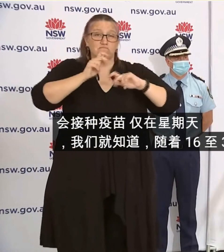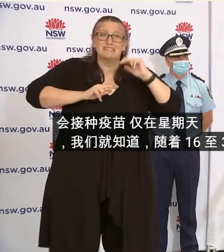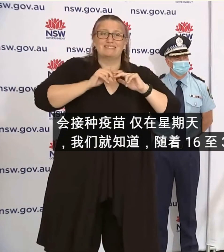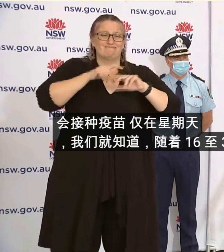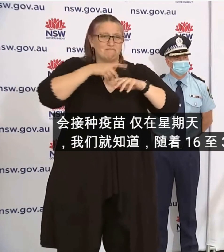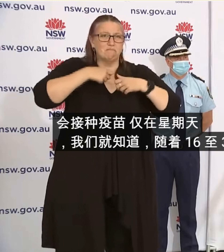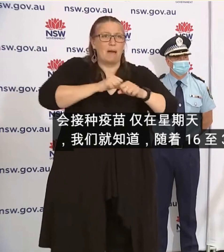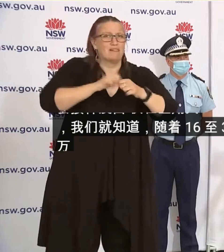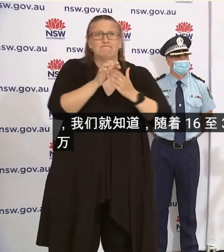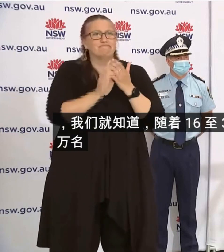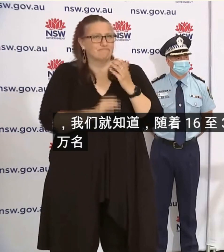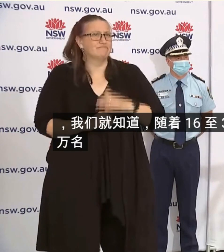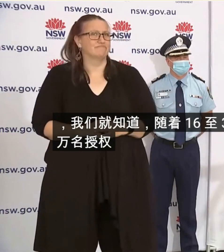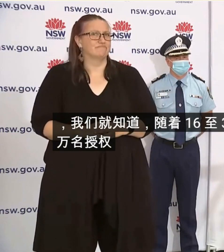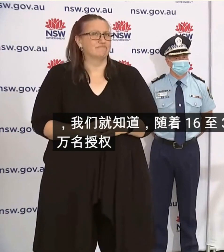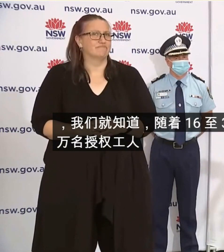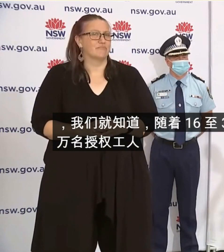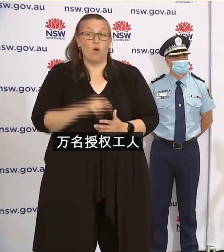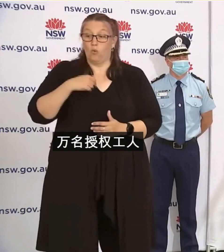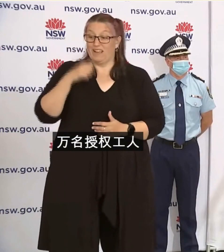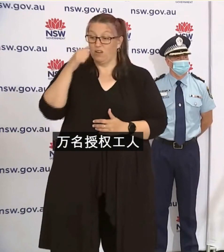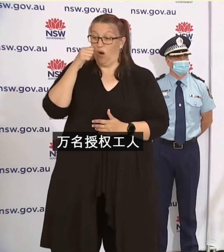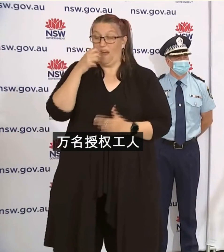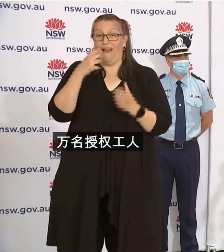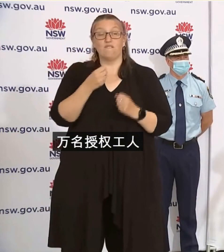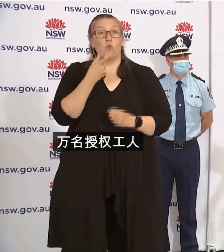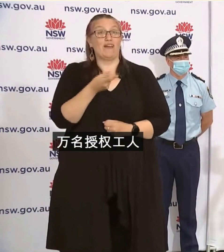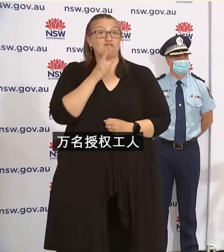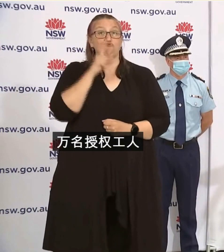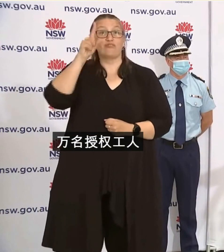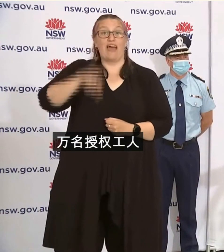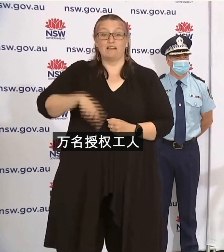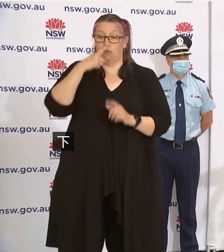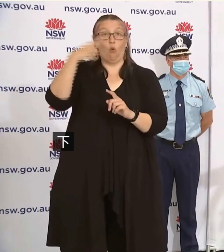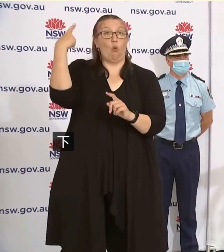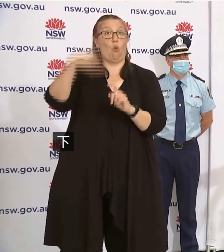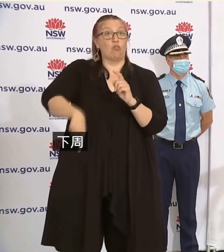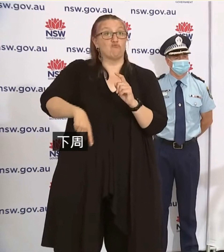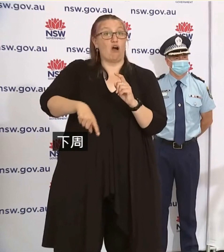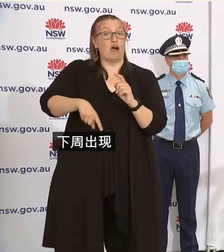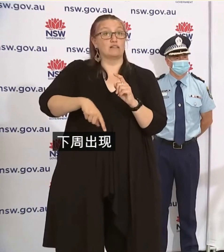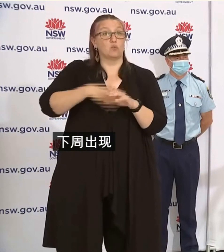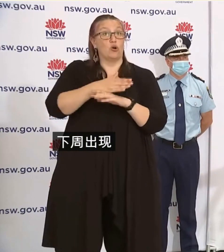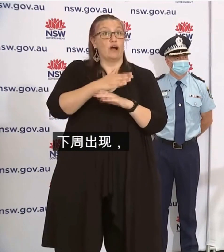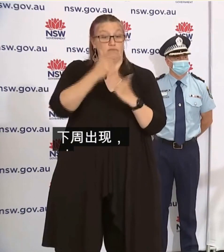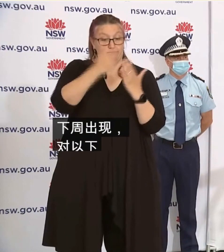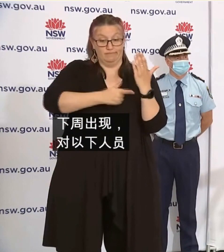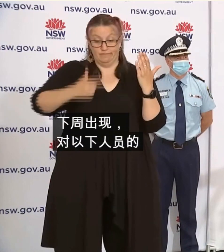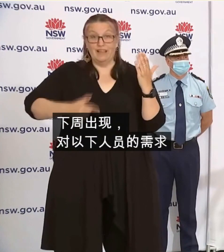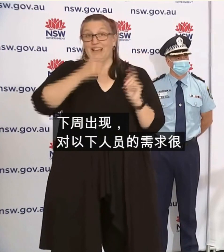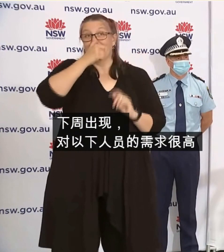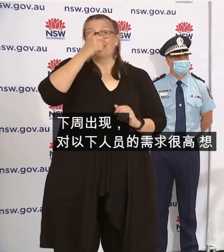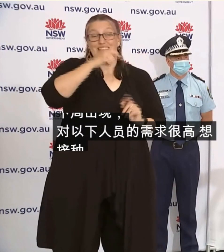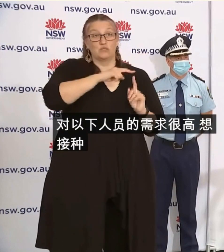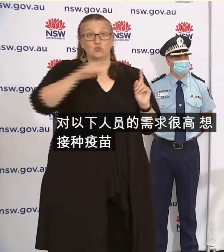And we know that with the extra 100,000 authorised workers between the age of 16 and 39 coming forward next week, that there's a high